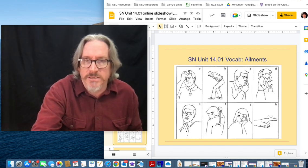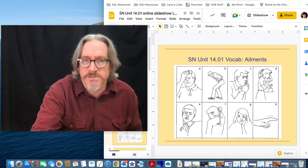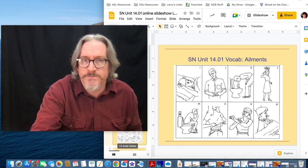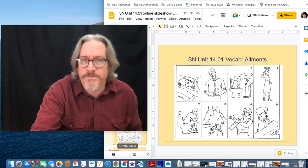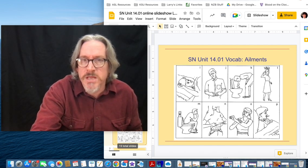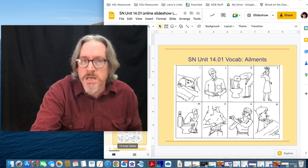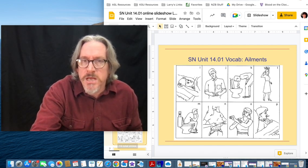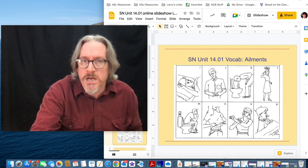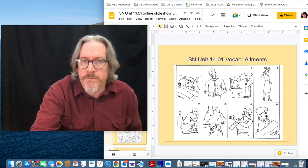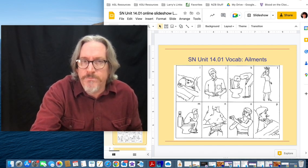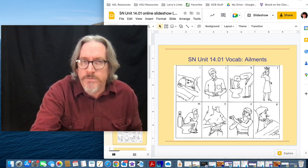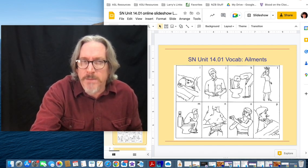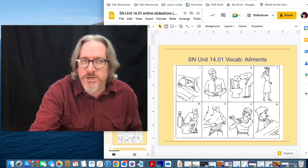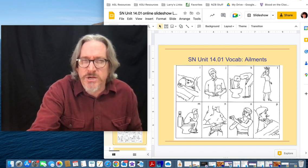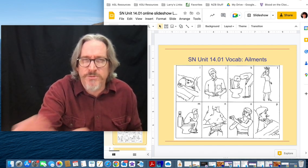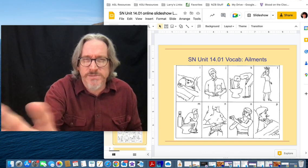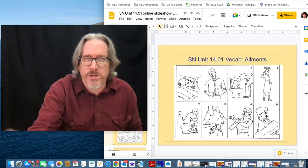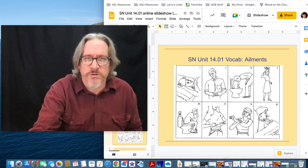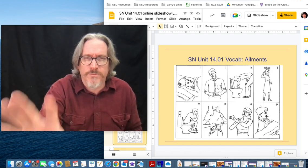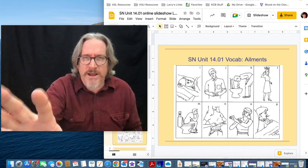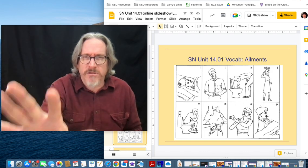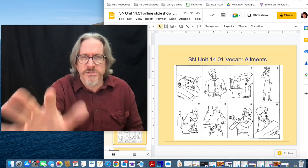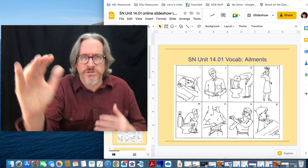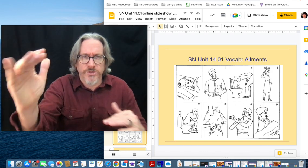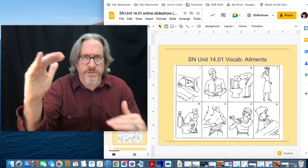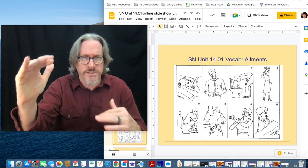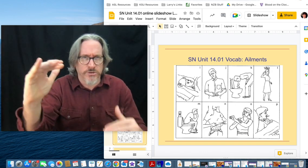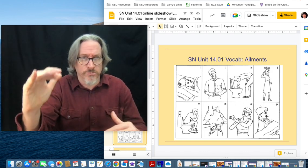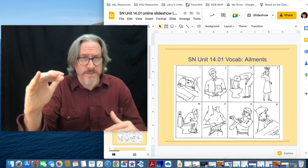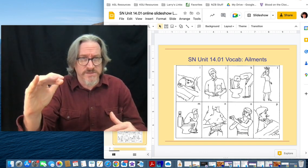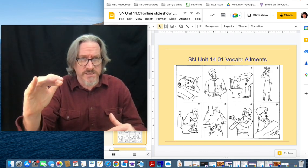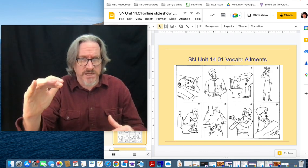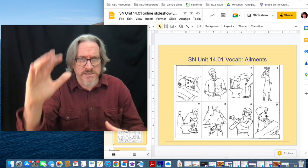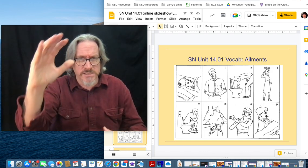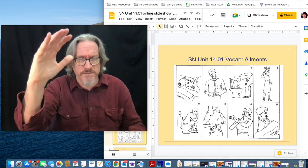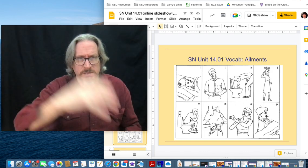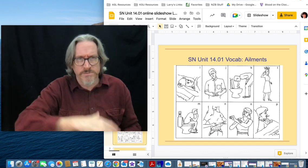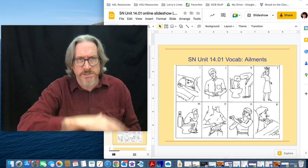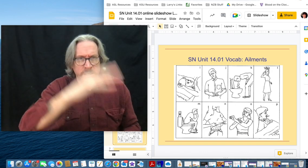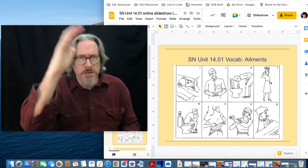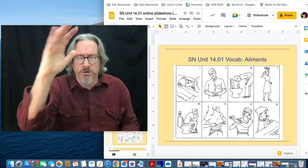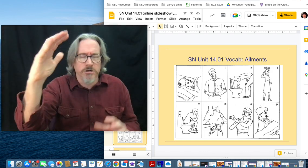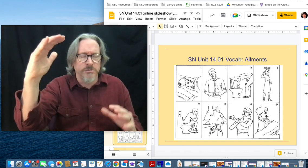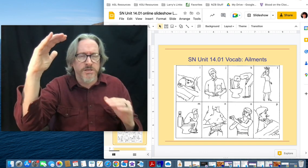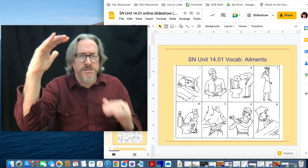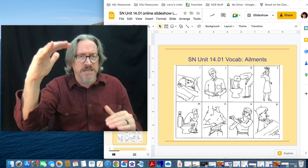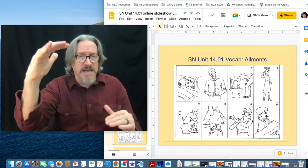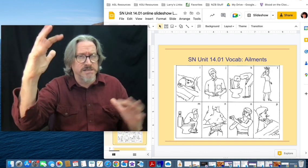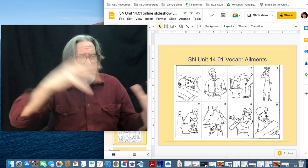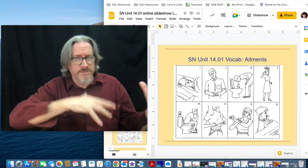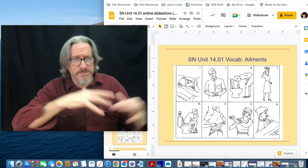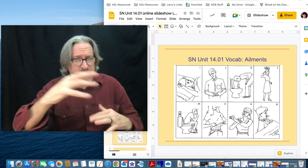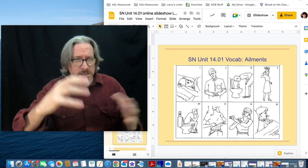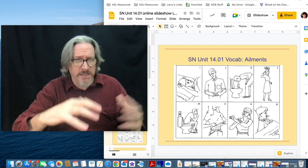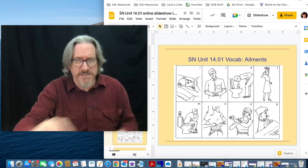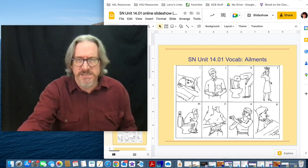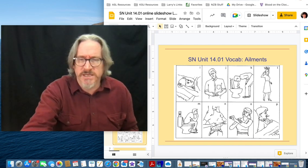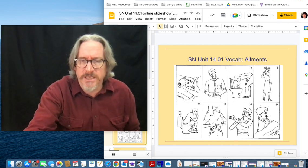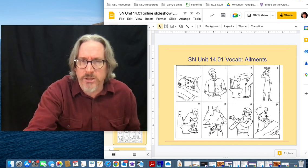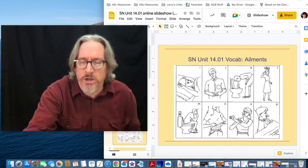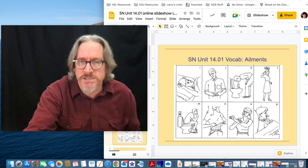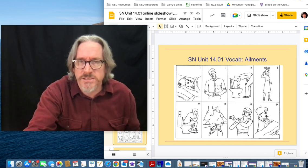same things. I'm going to try to put some colored backgrounds so you can see the groupings of the signs, because sometimes, or the slides, because sometimes it